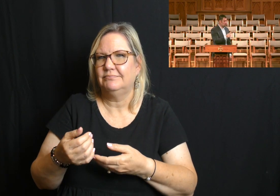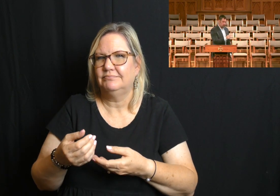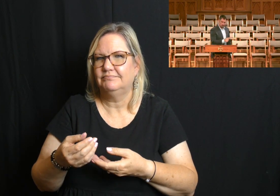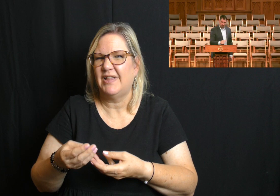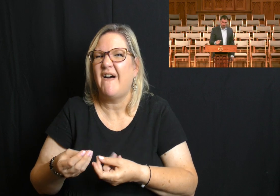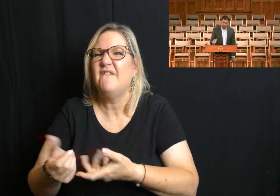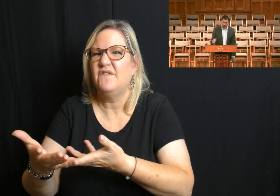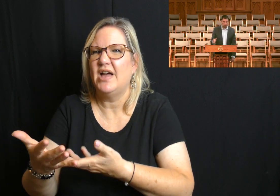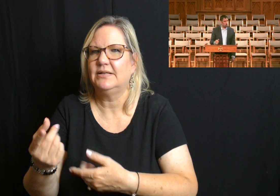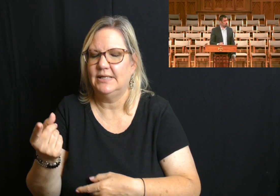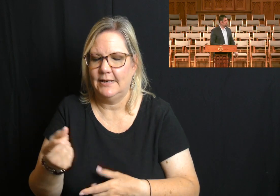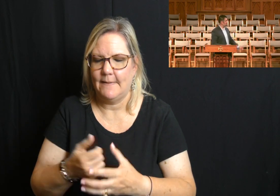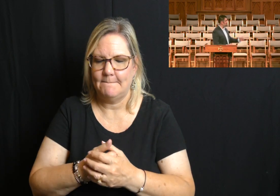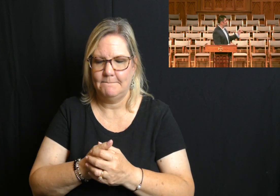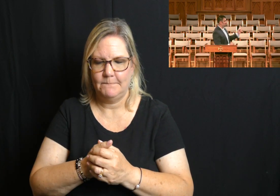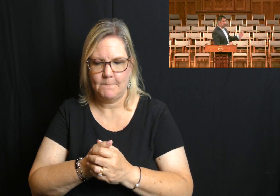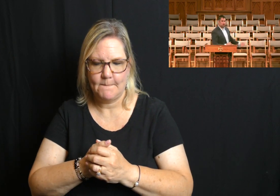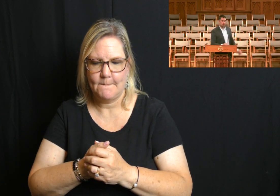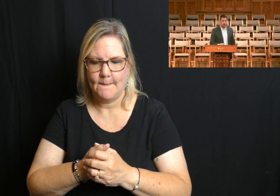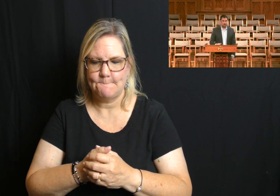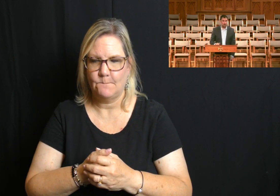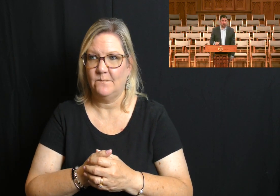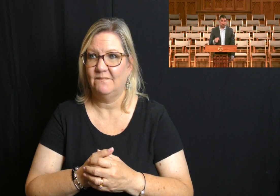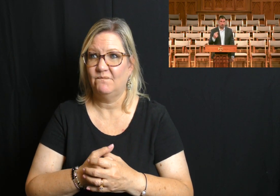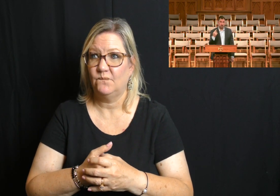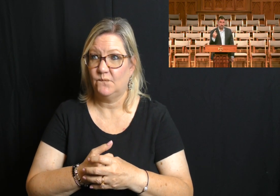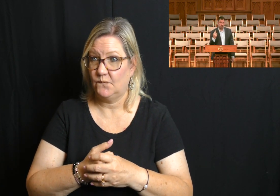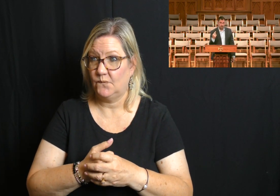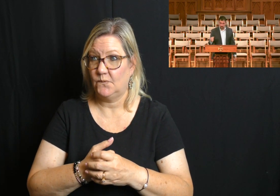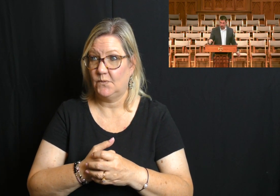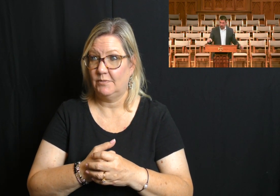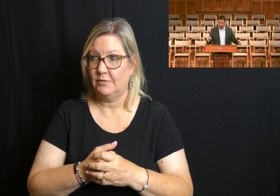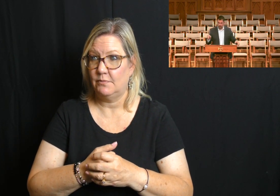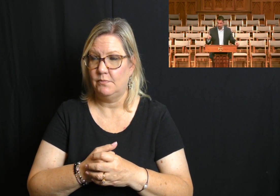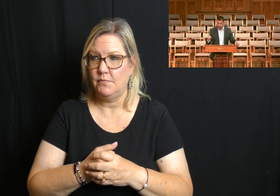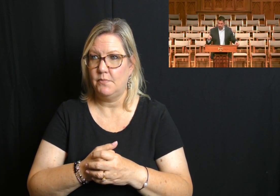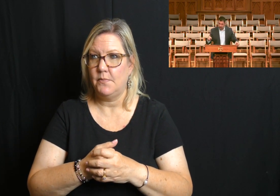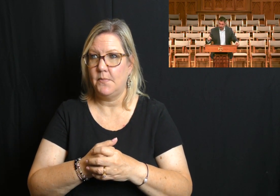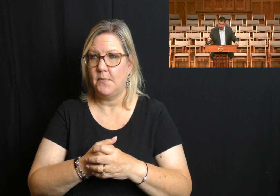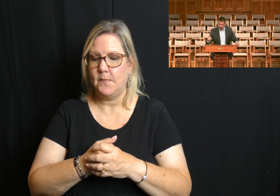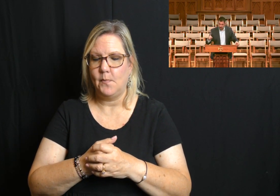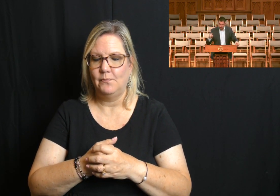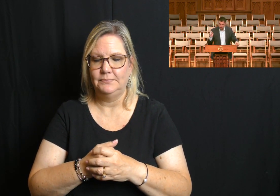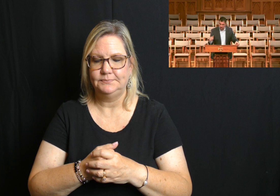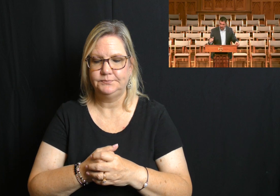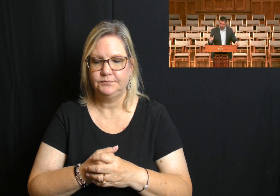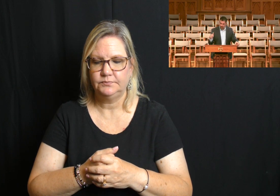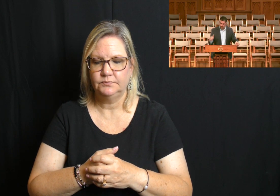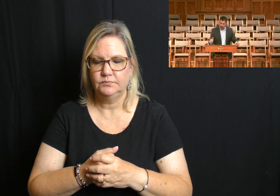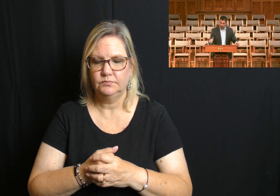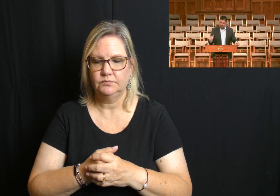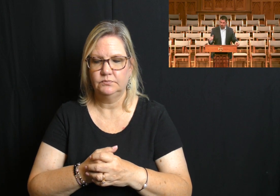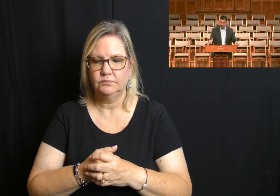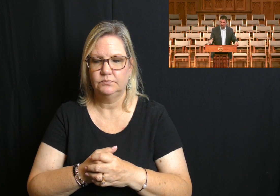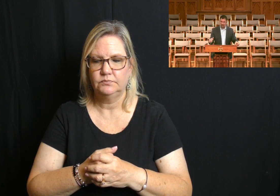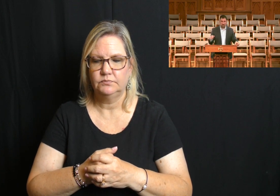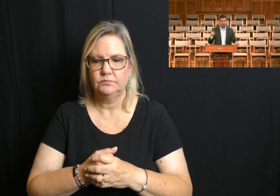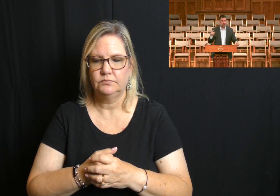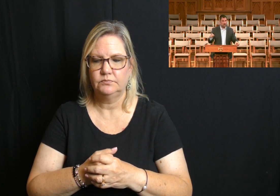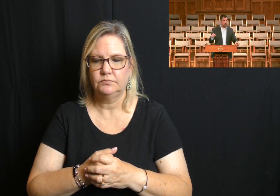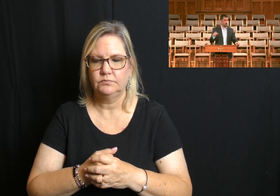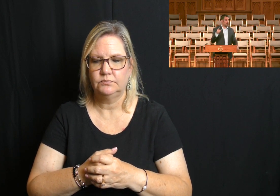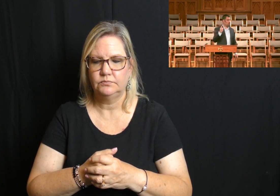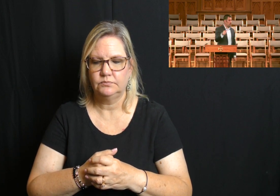if you're in your notes, I'm going to give you the words because I didn't put it on the screen so that you can pay attention. All right, you ready? Jacob's fear affected